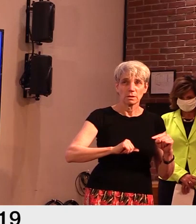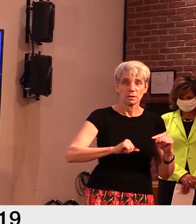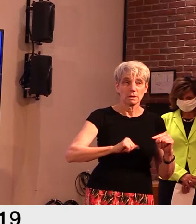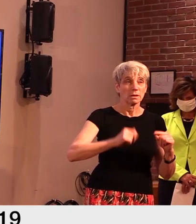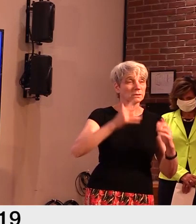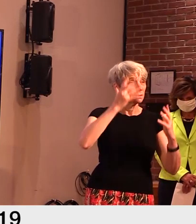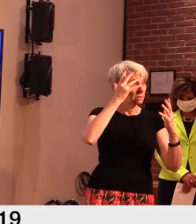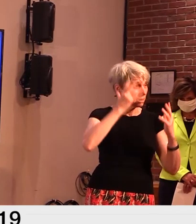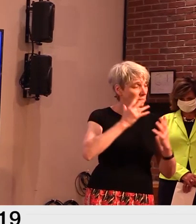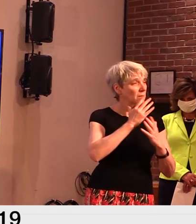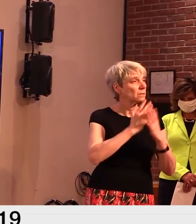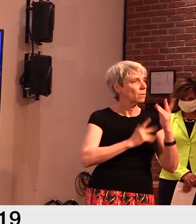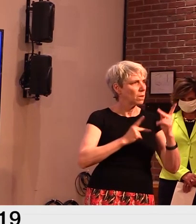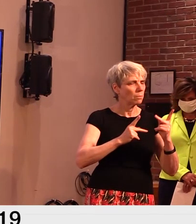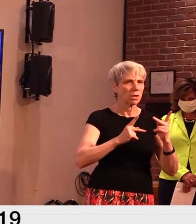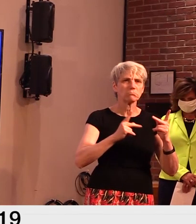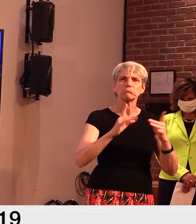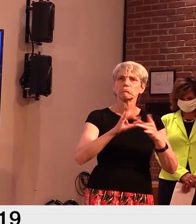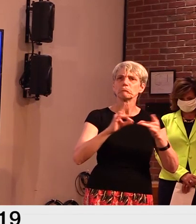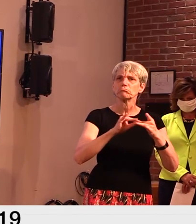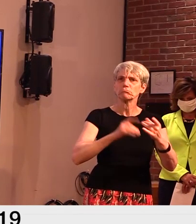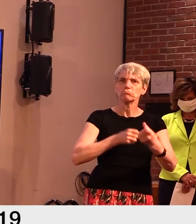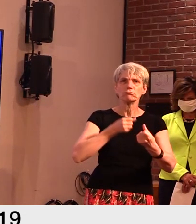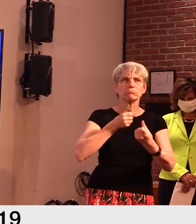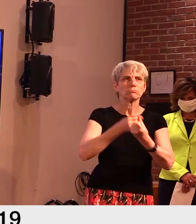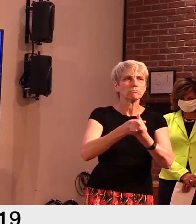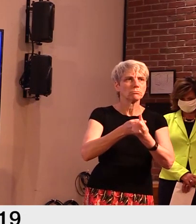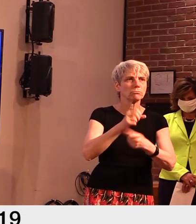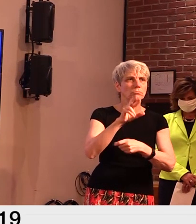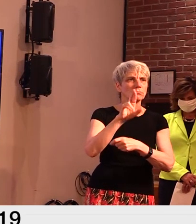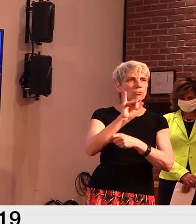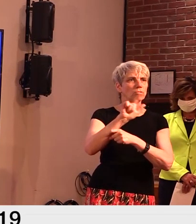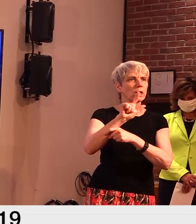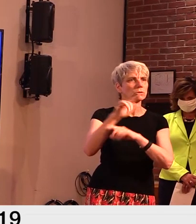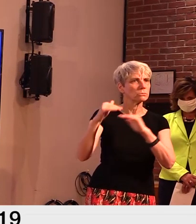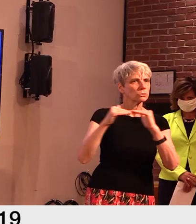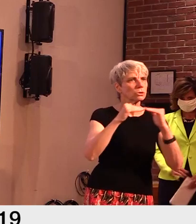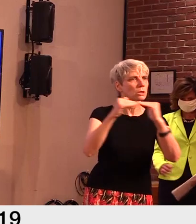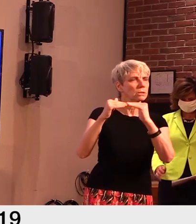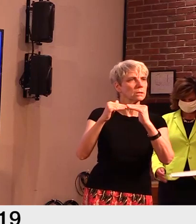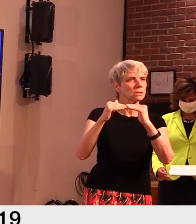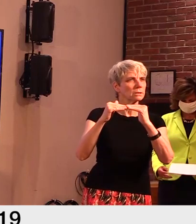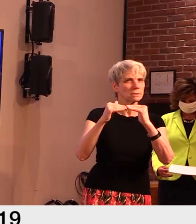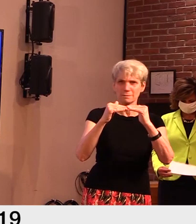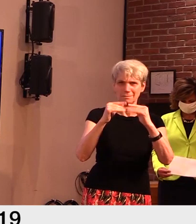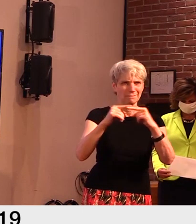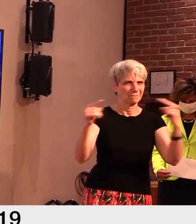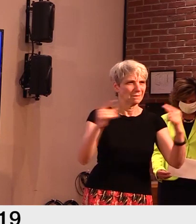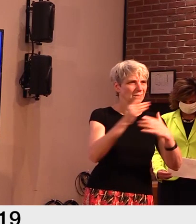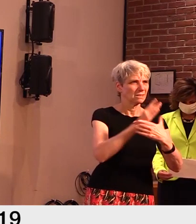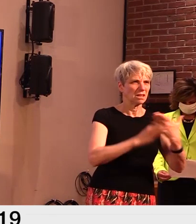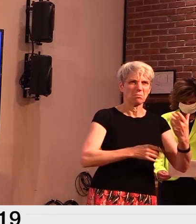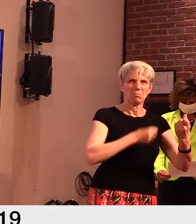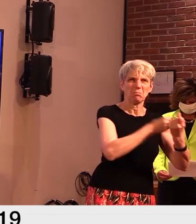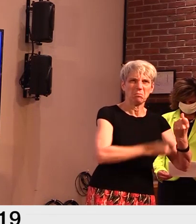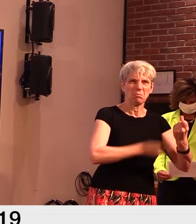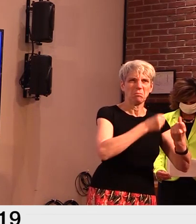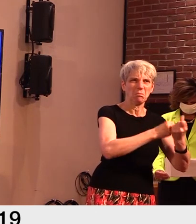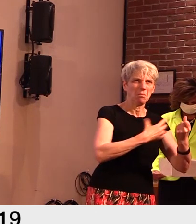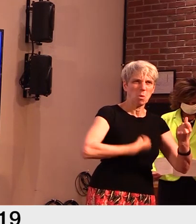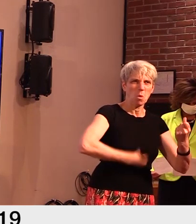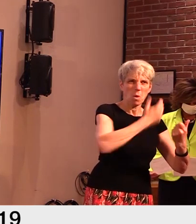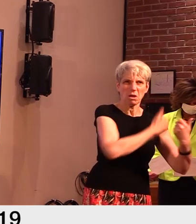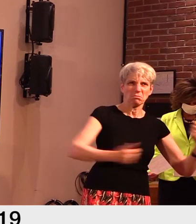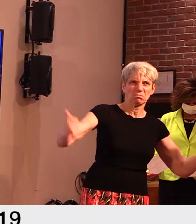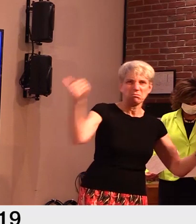no longer tolerate what they are watching on the news, sadly, the